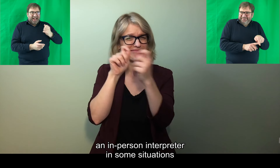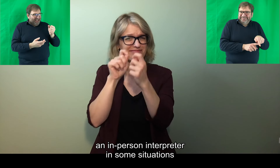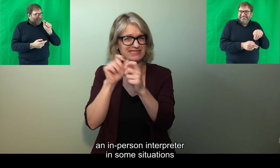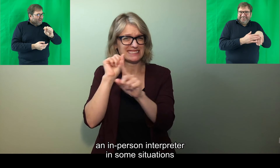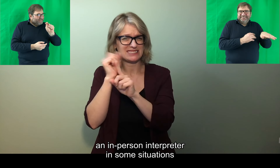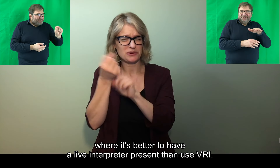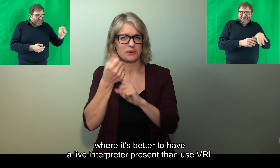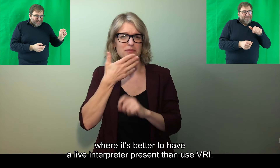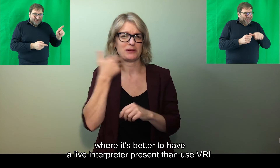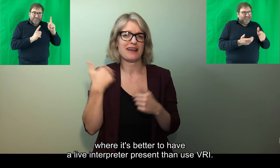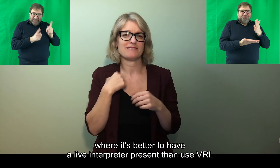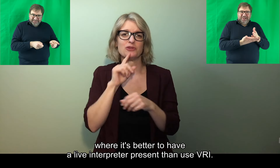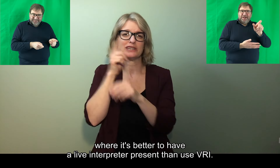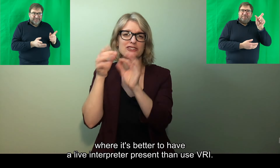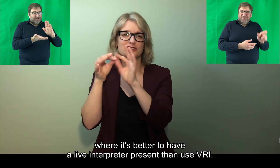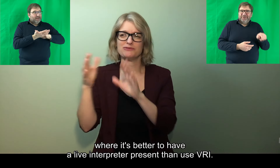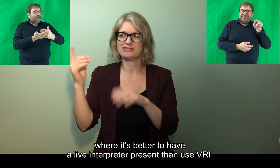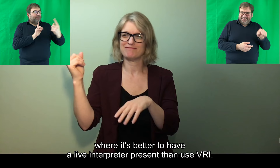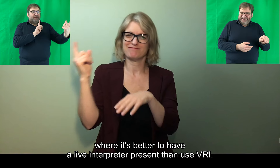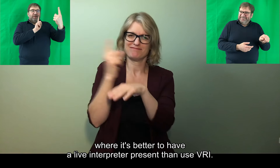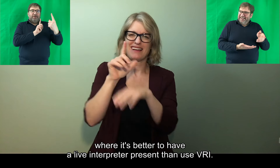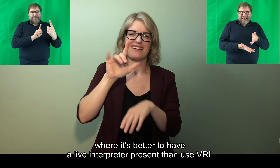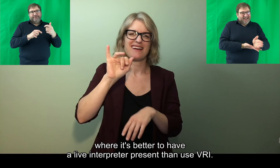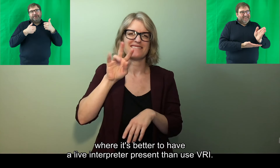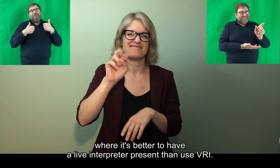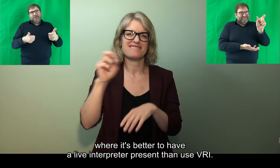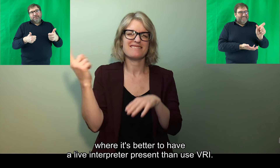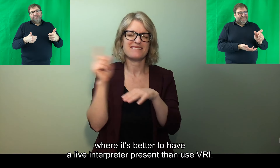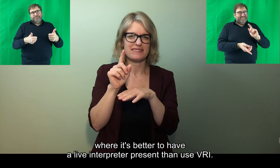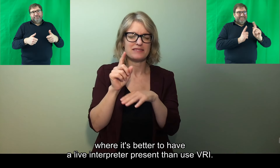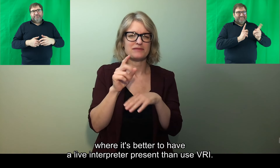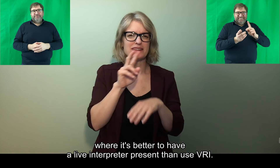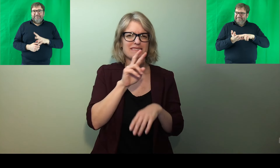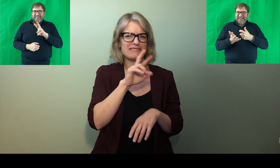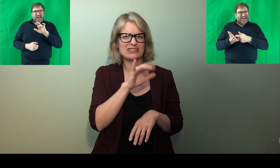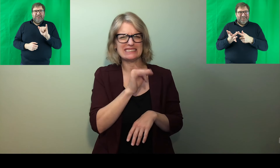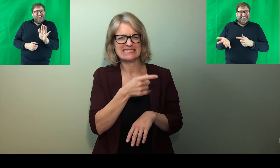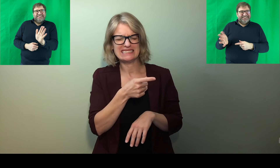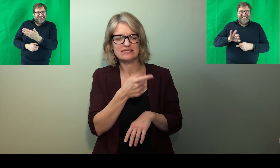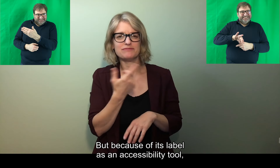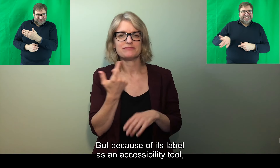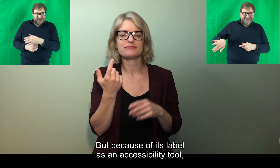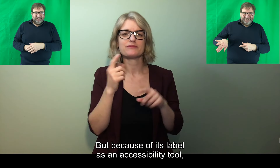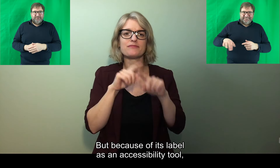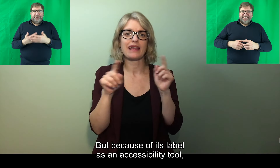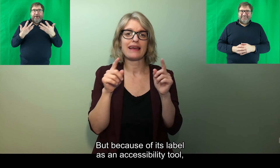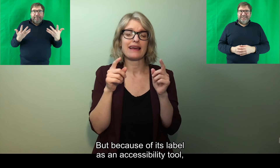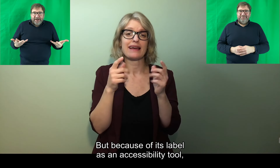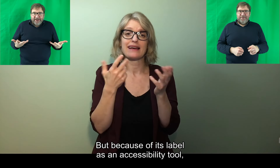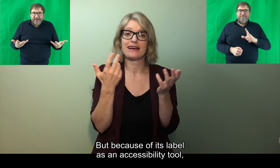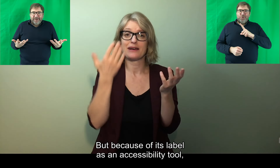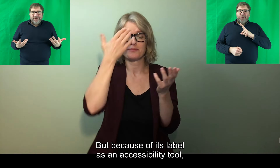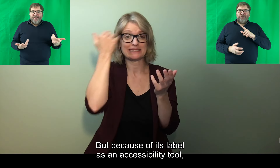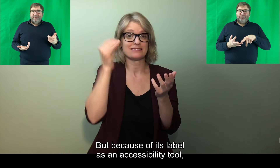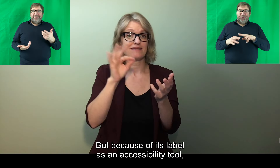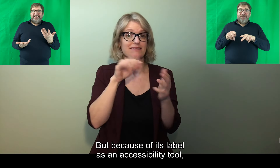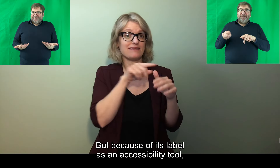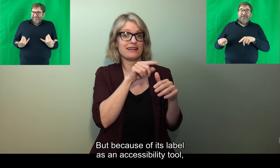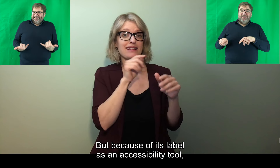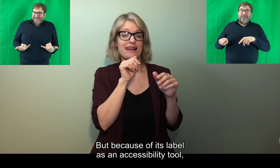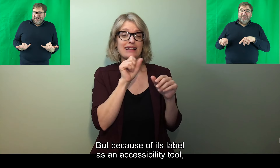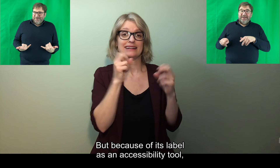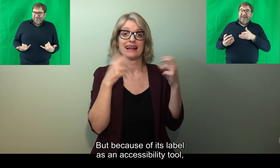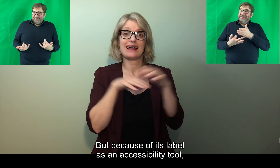in some situations where it's better to have a live interpreter present than use VRI. But because of its label as